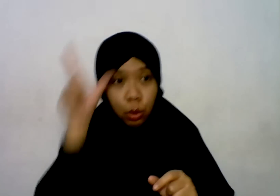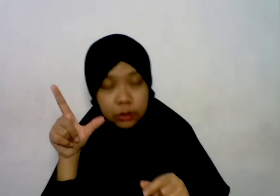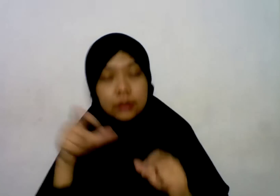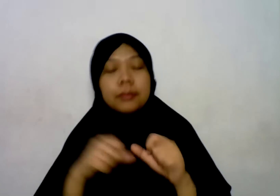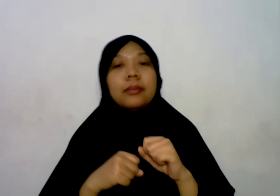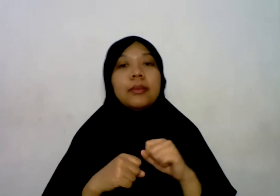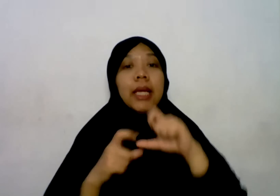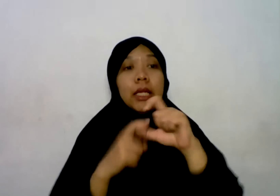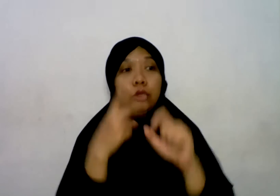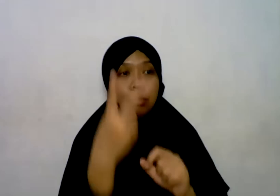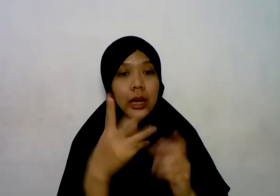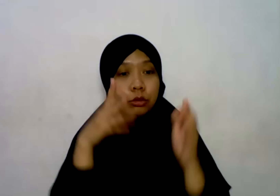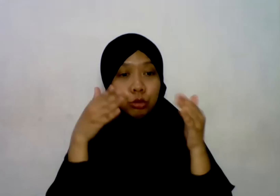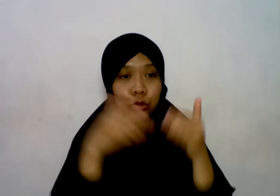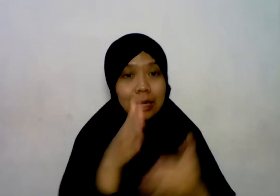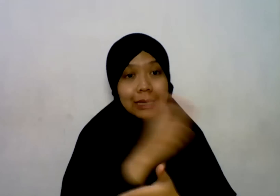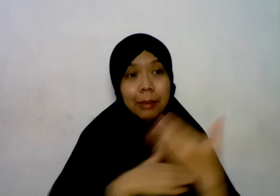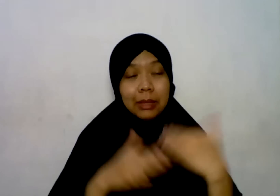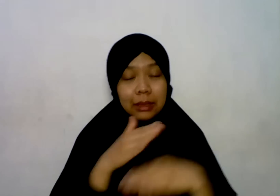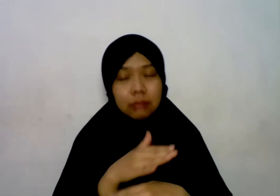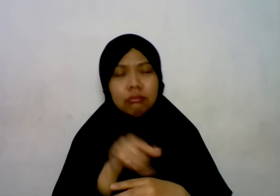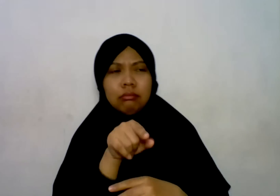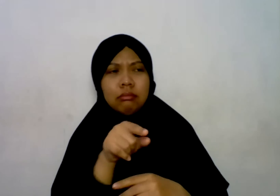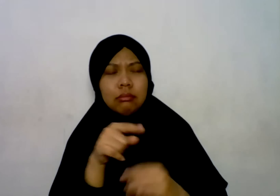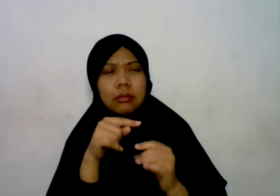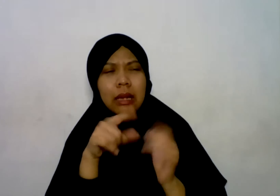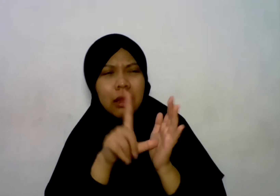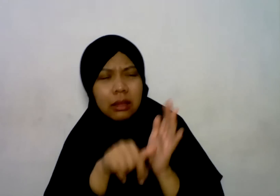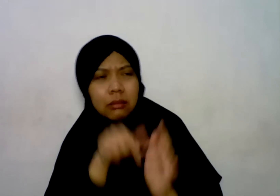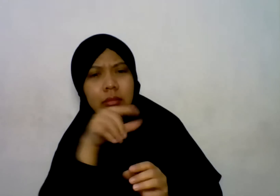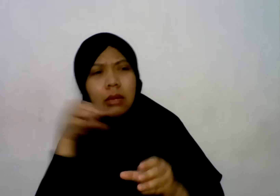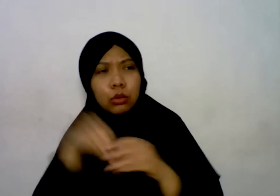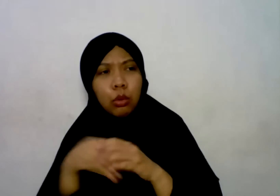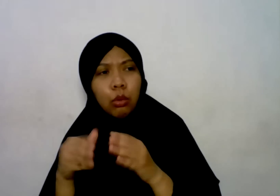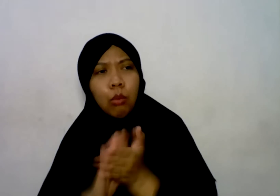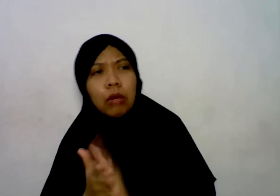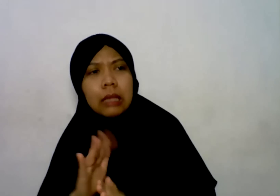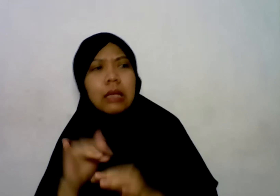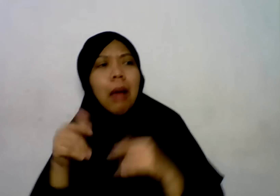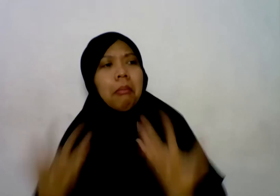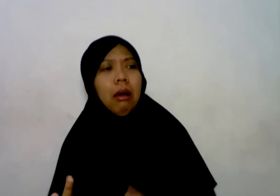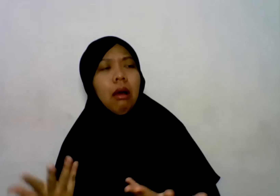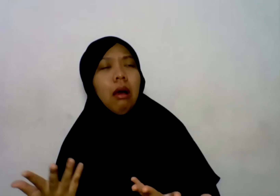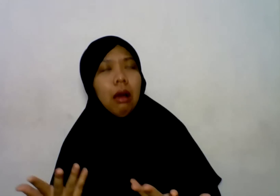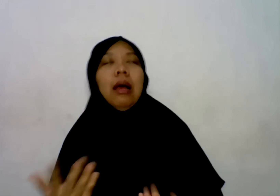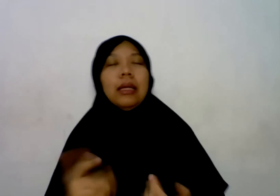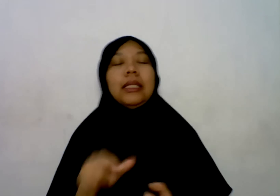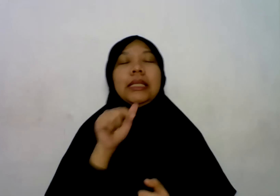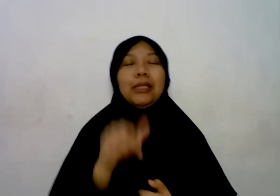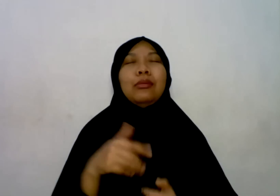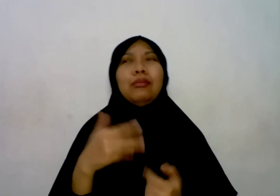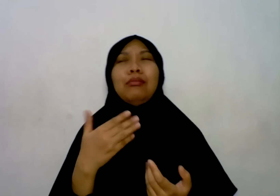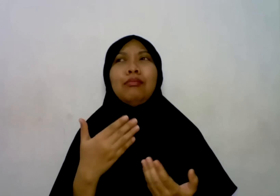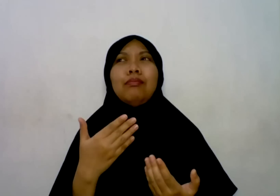membership of the association she or she will be belong to? So that those kind of questions that very hard for